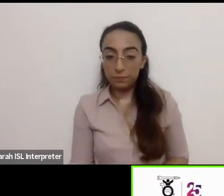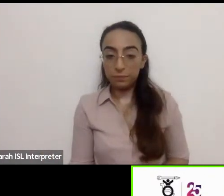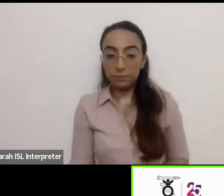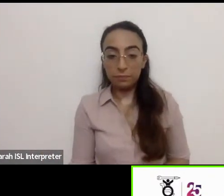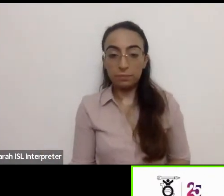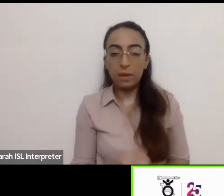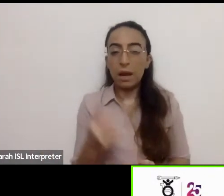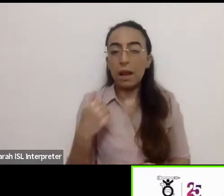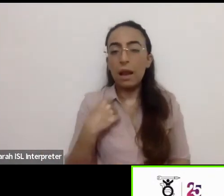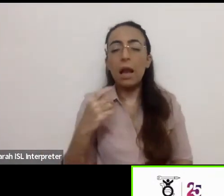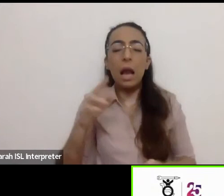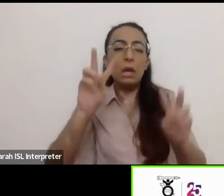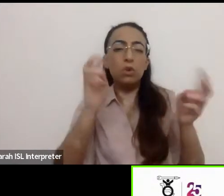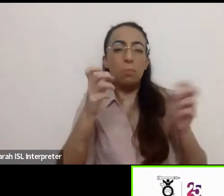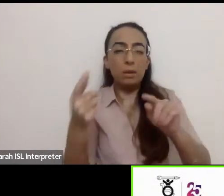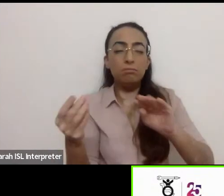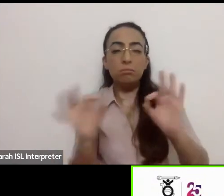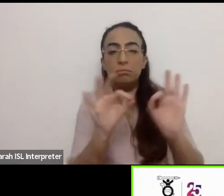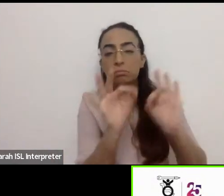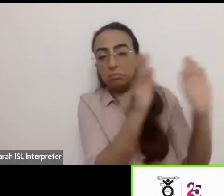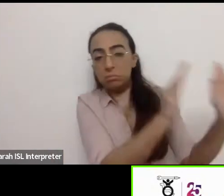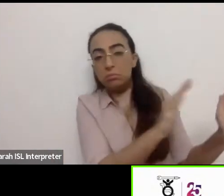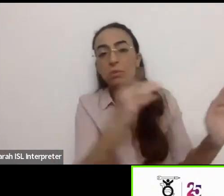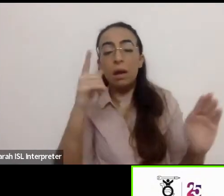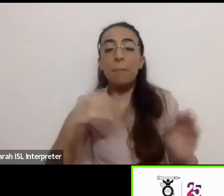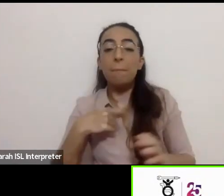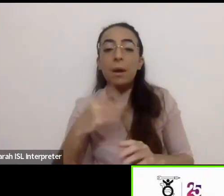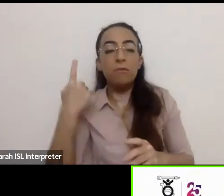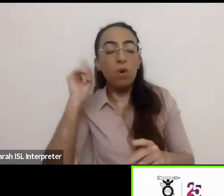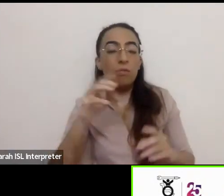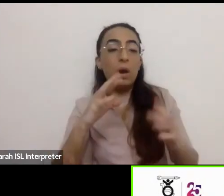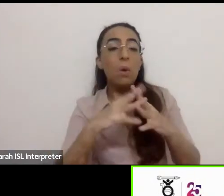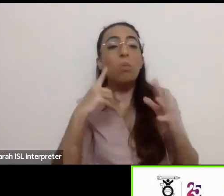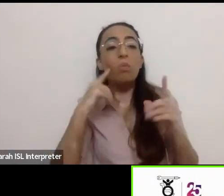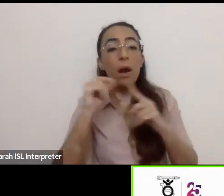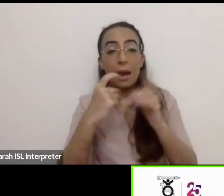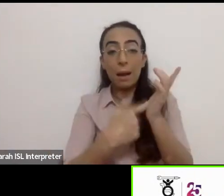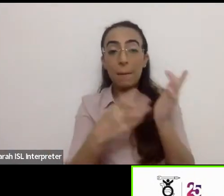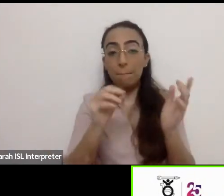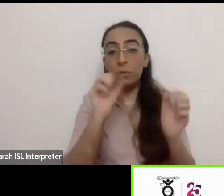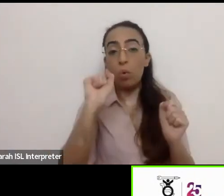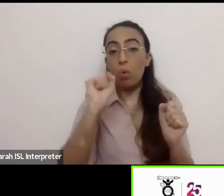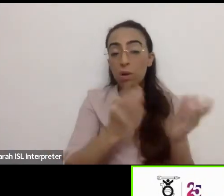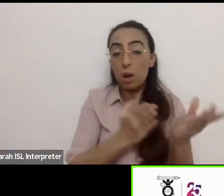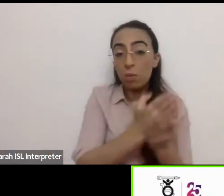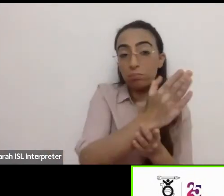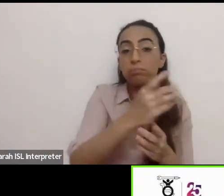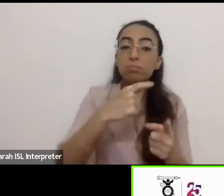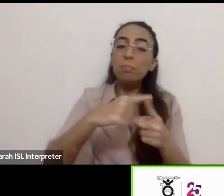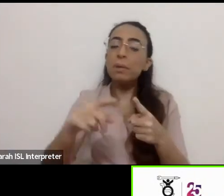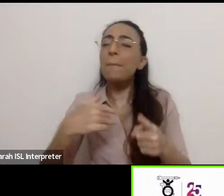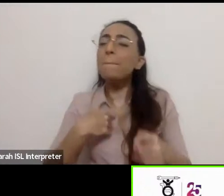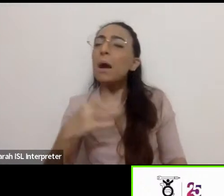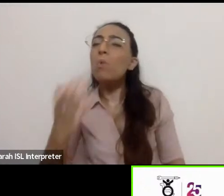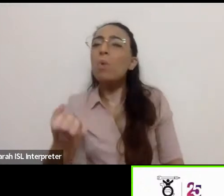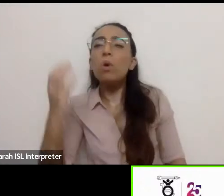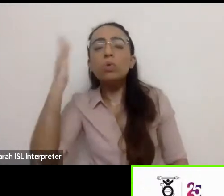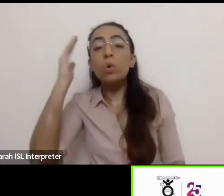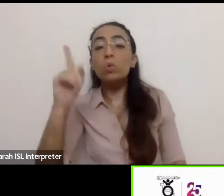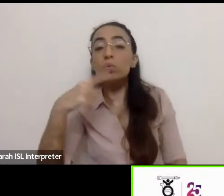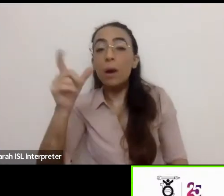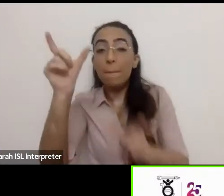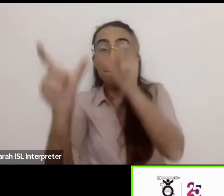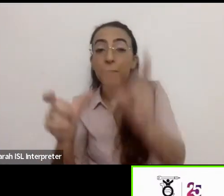I'm shifting the topic from Wipro mainstream to how do we get people who are in the